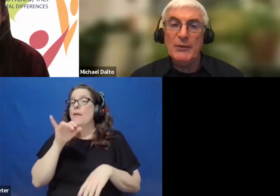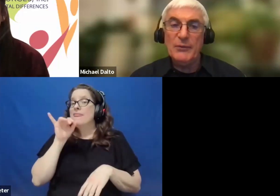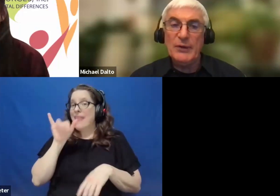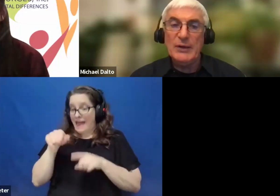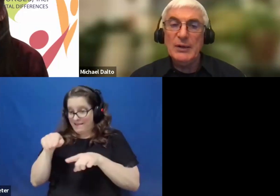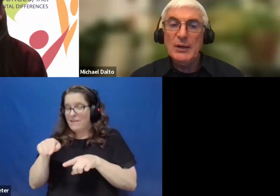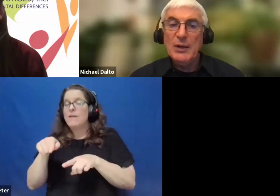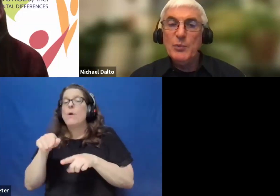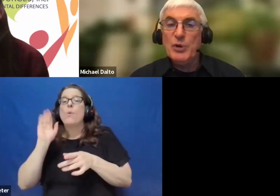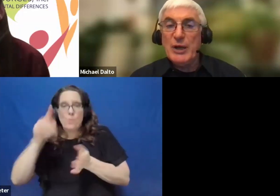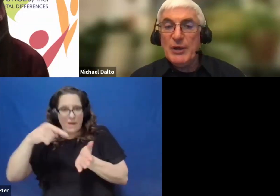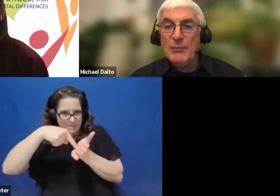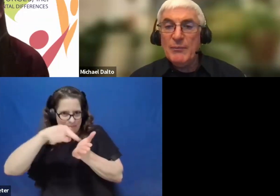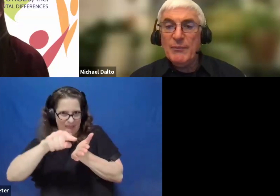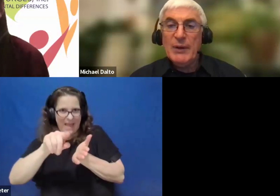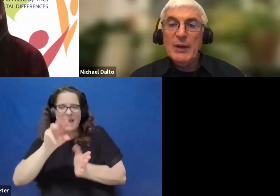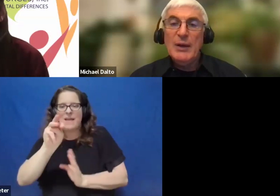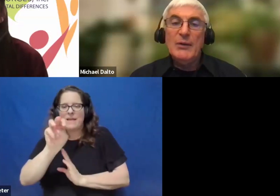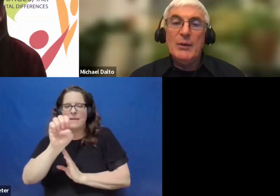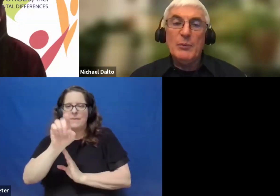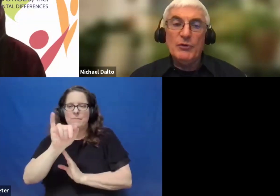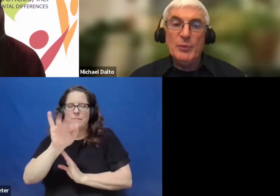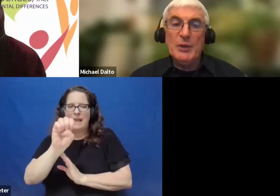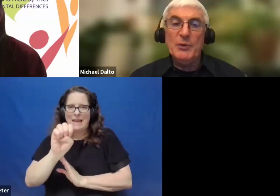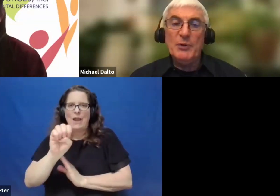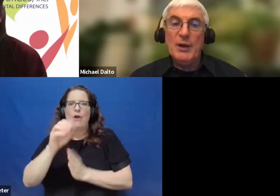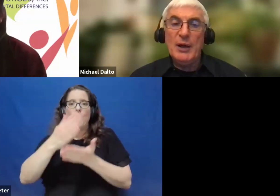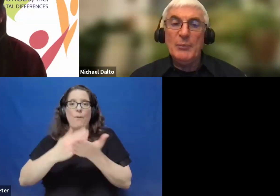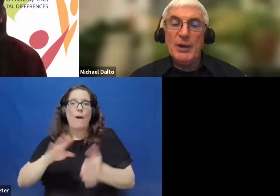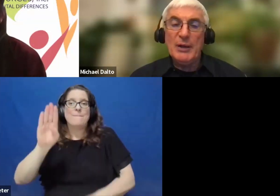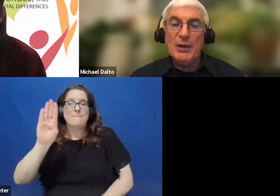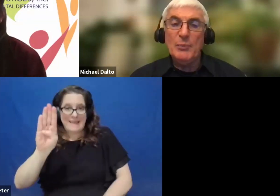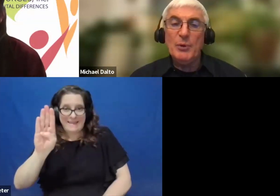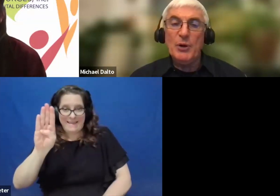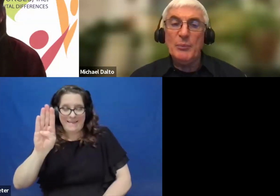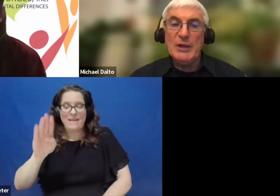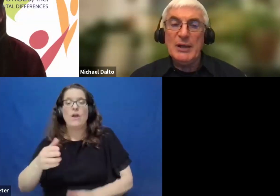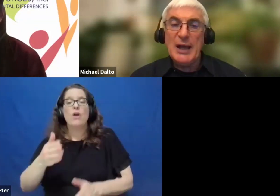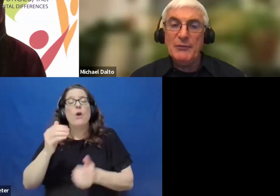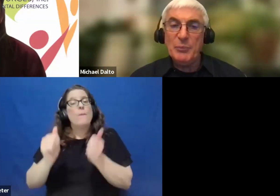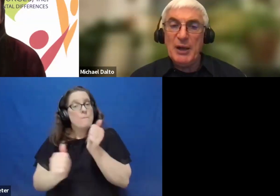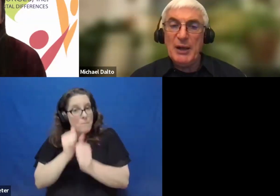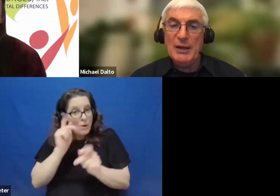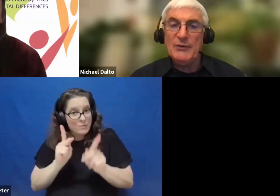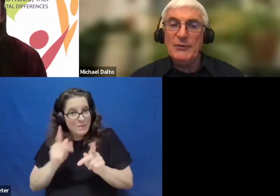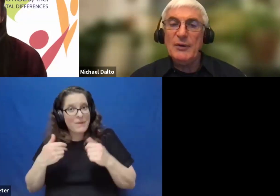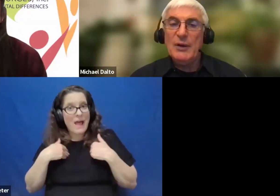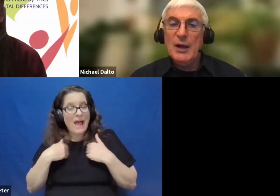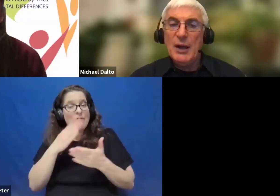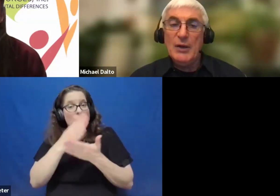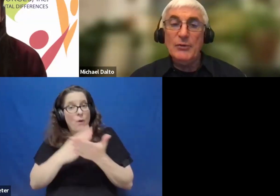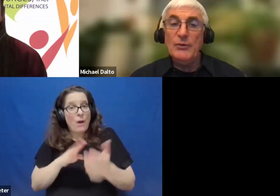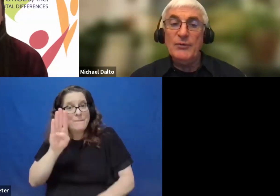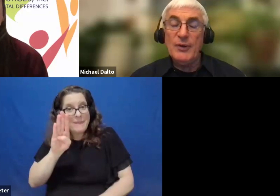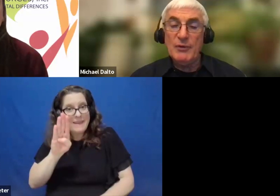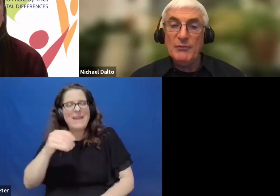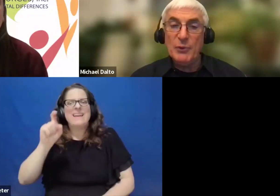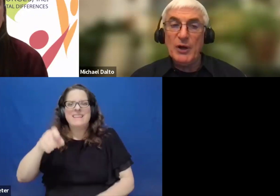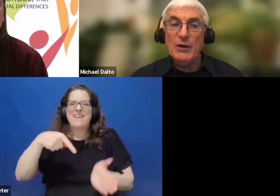a monthly premium that most people on Medicare Part B have to pay. It's